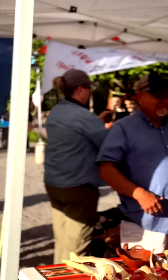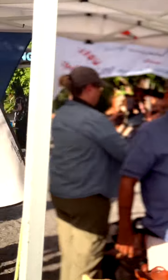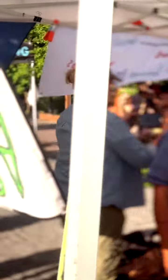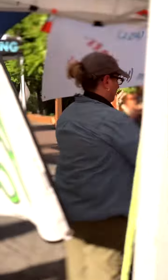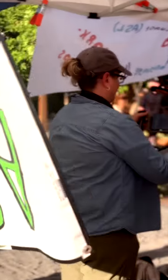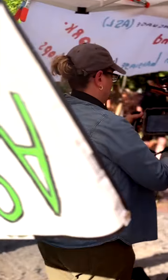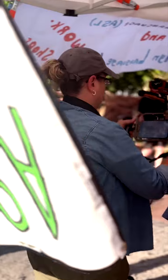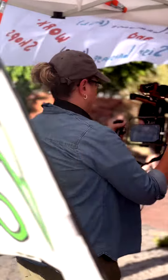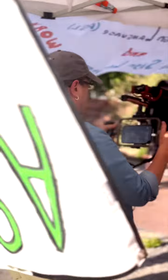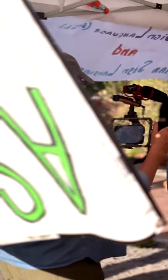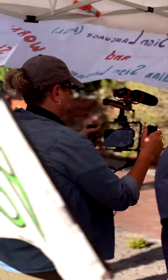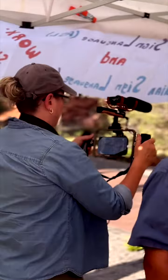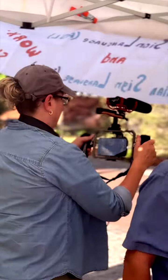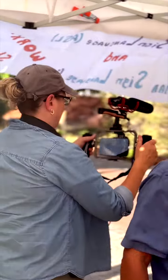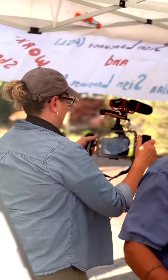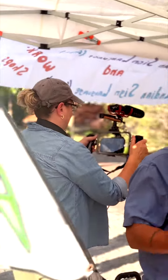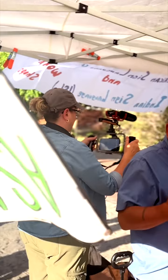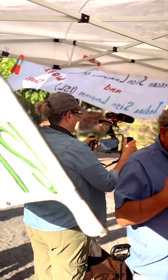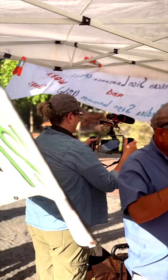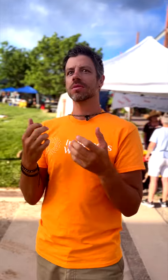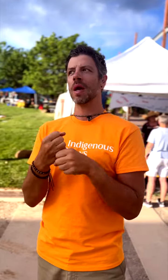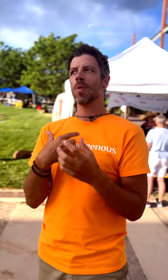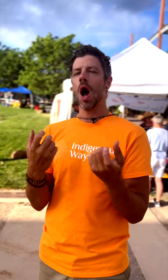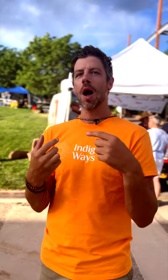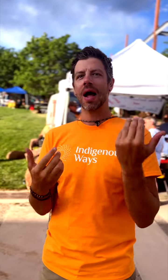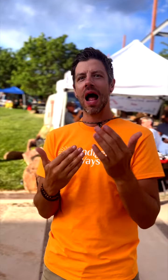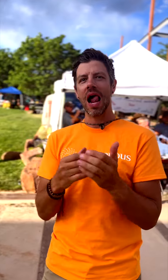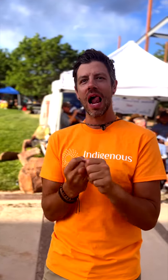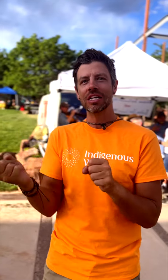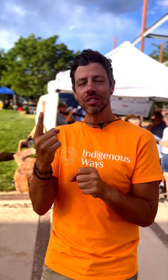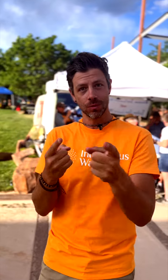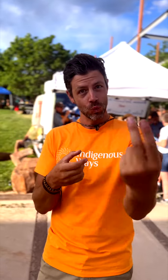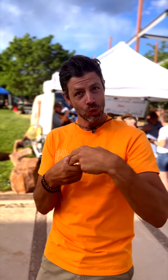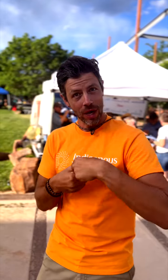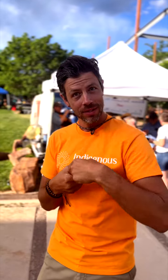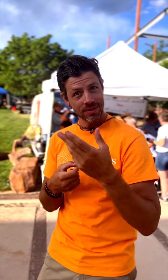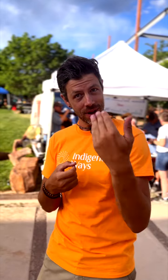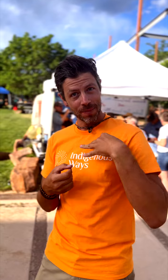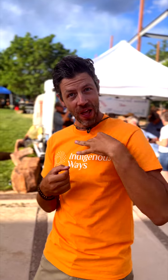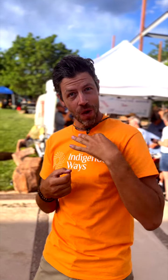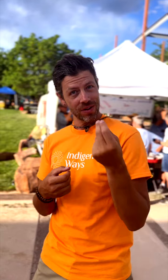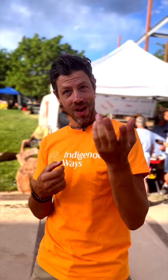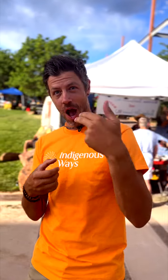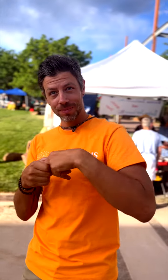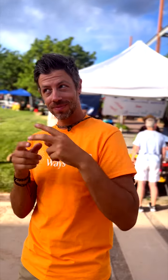Artist Offerings, 2017 Indigenous Music Award nominee. Elena brings her Maori and Samoan ancestors from New Zealand in